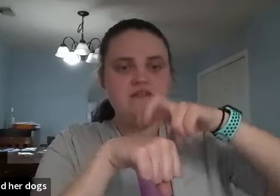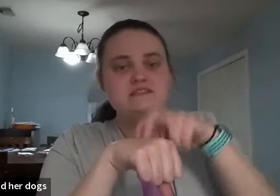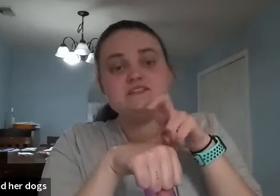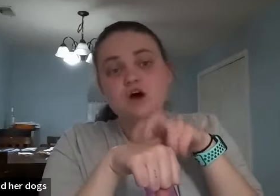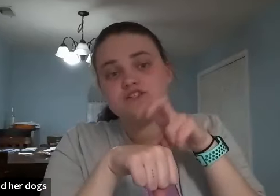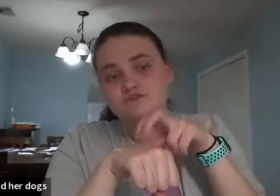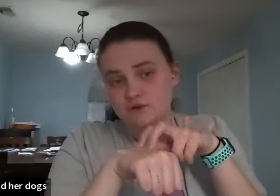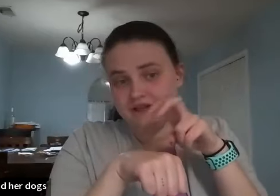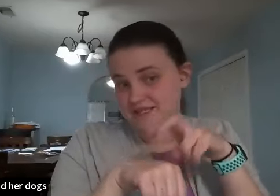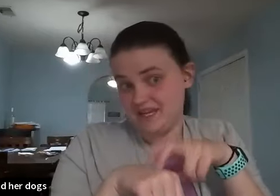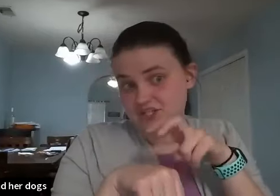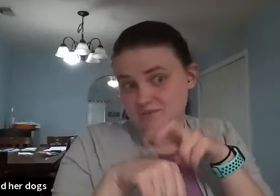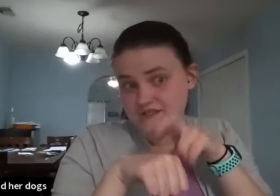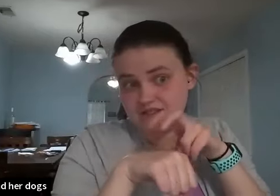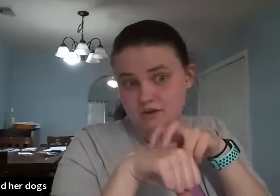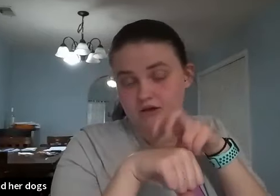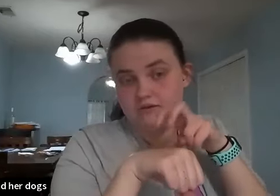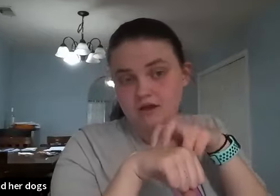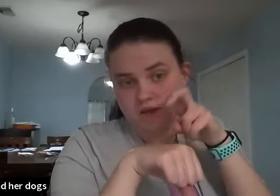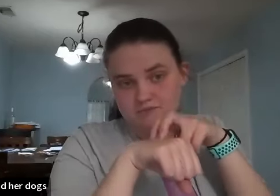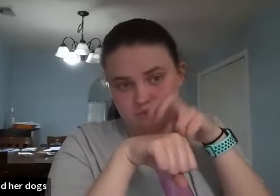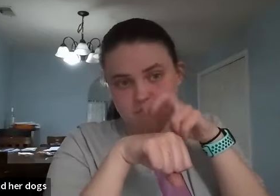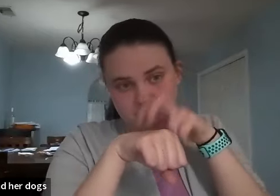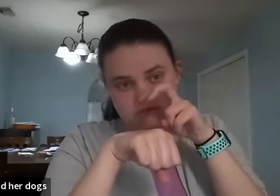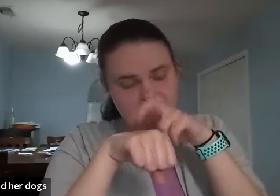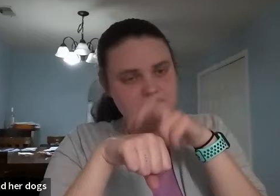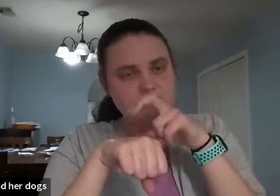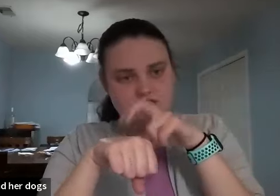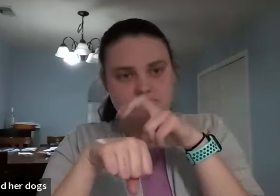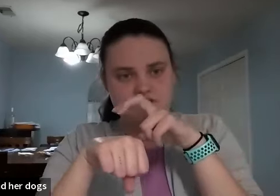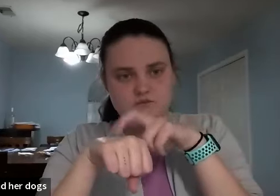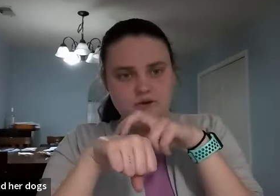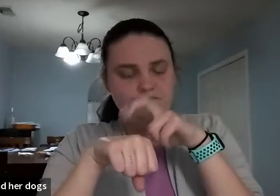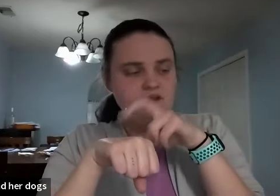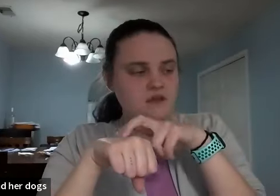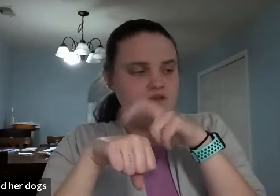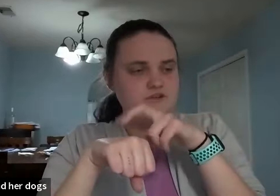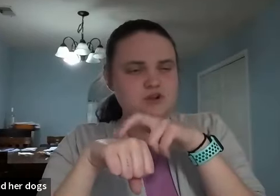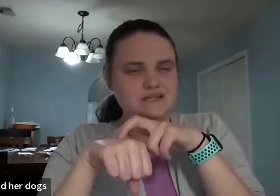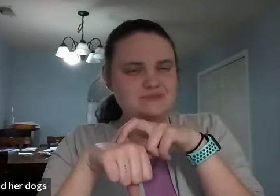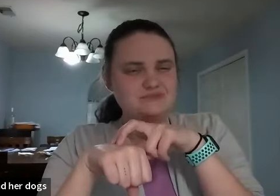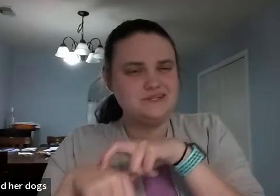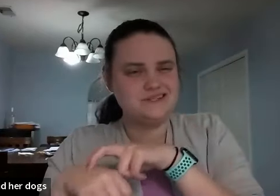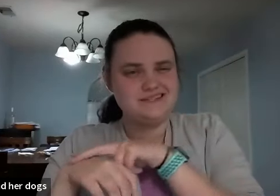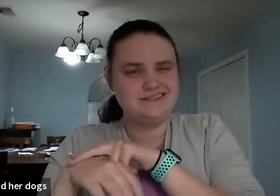This is also for like potato chips as well. People will, this is what's used as well. If you're trying to really